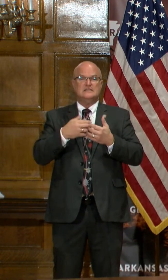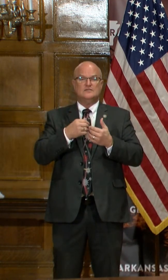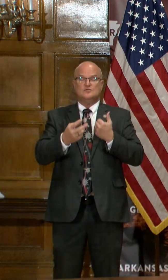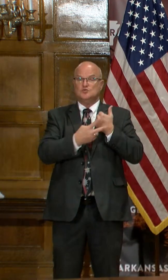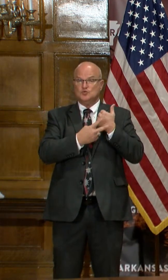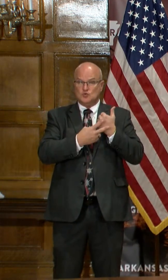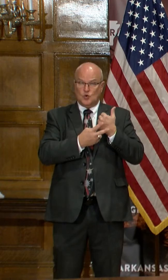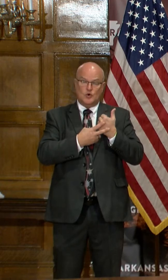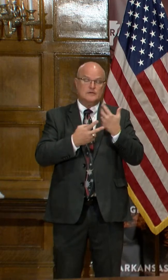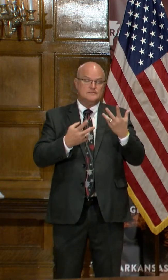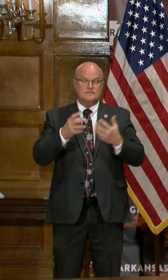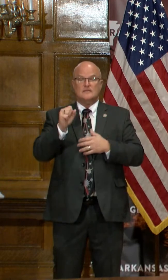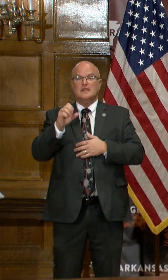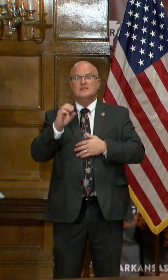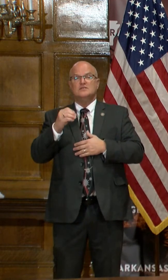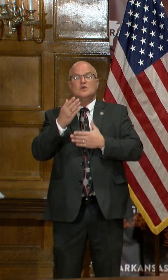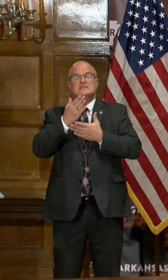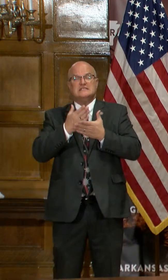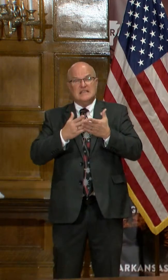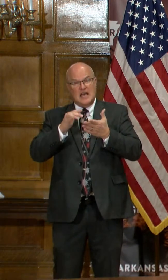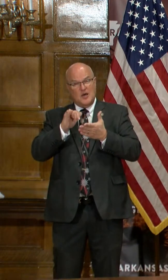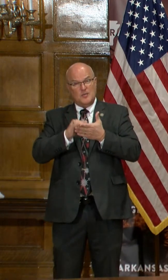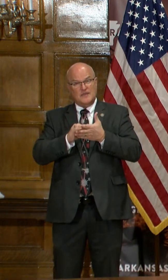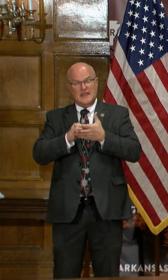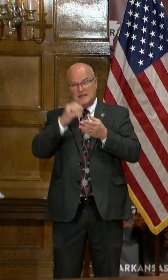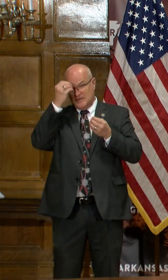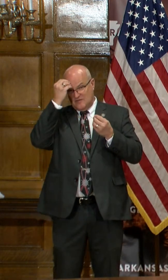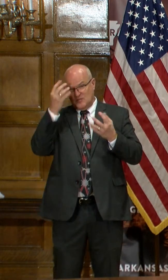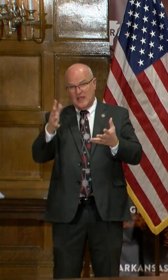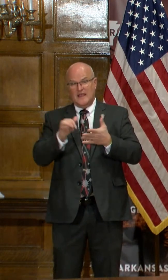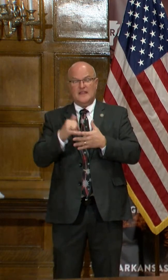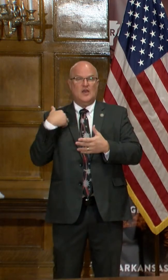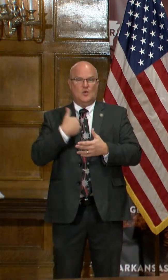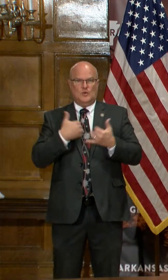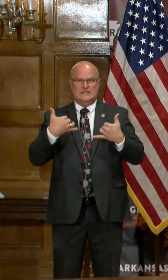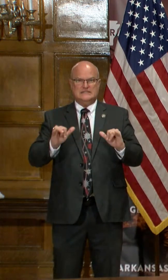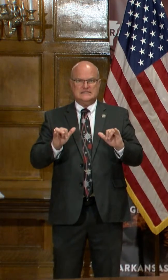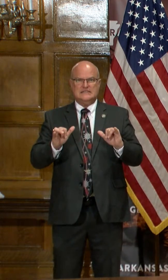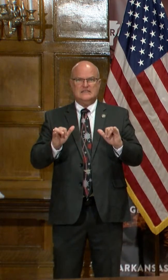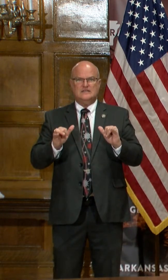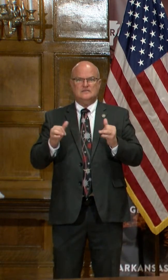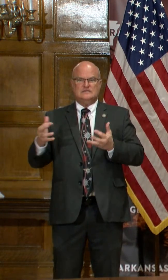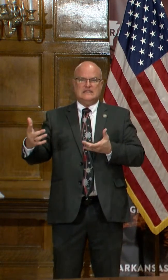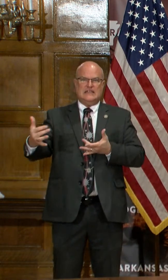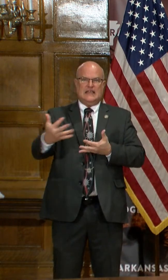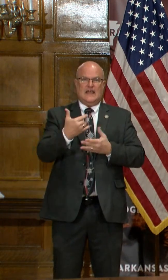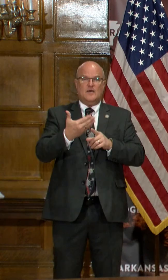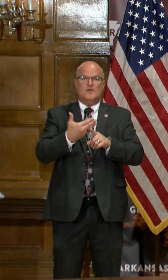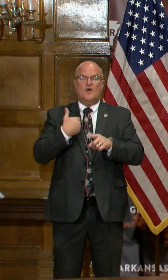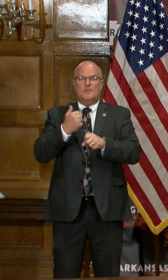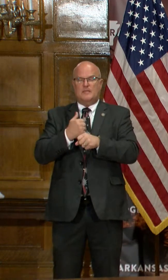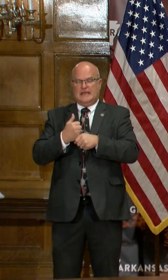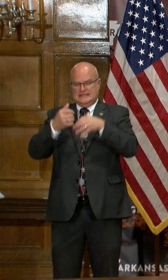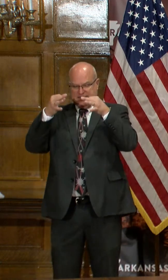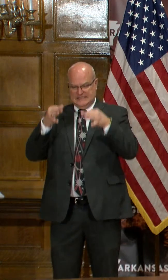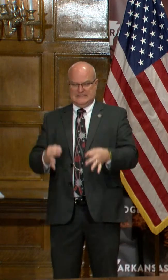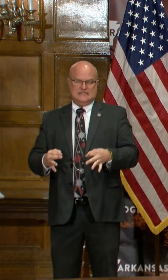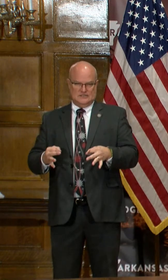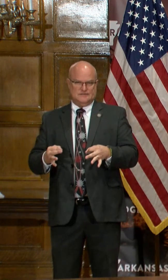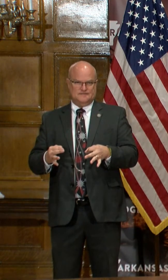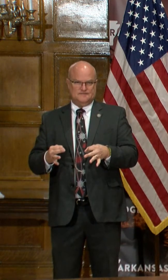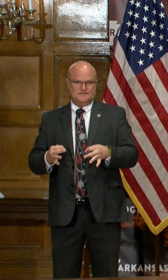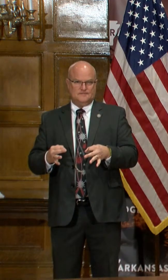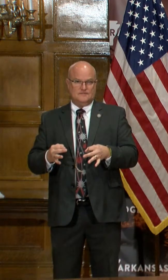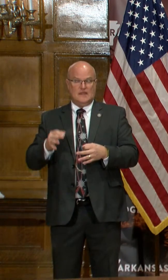store. So some of that is going to be information that we still have to gather before we can make those final